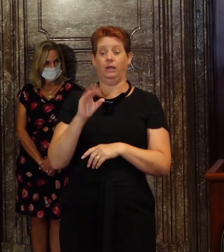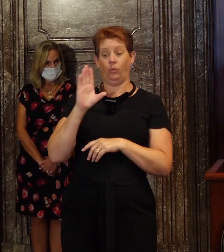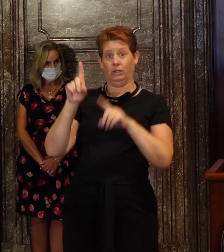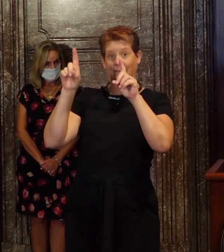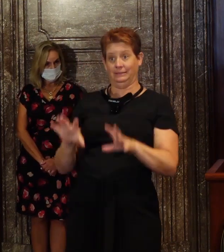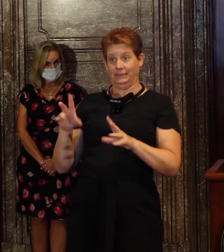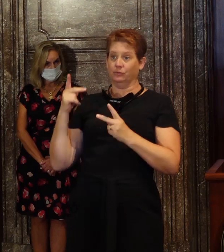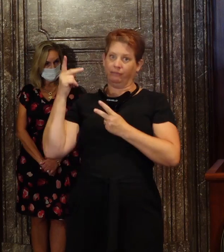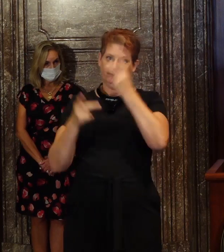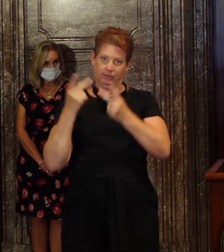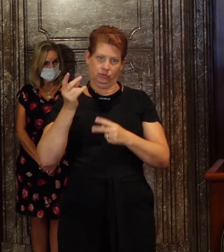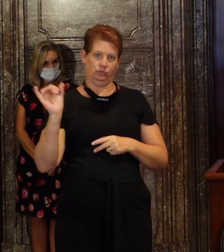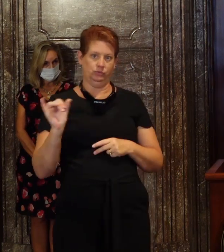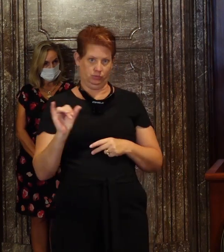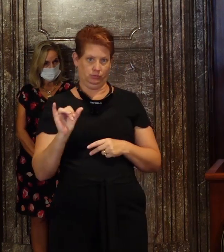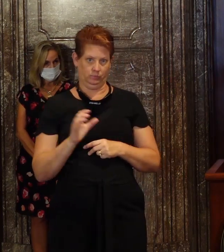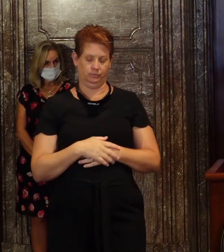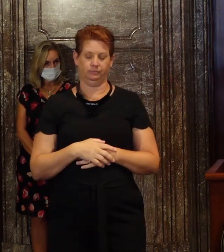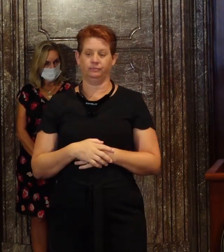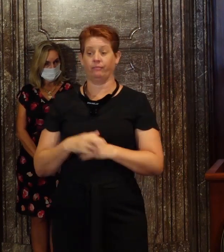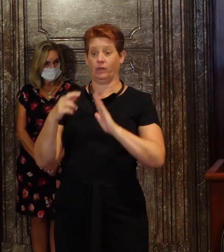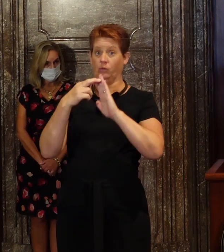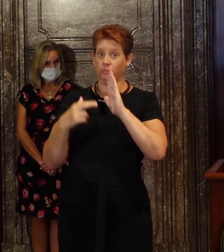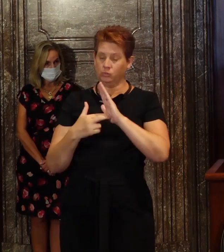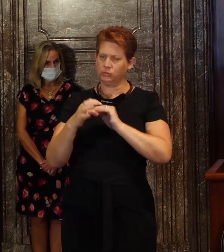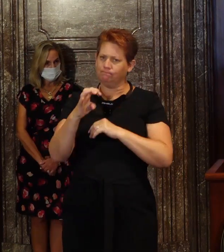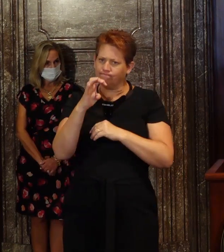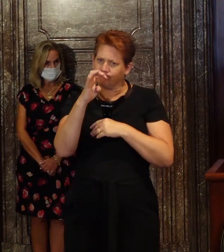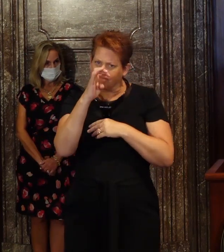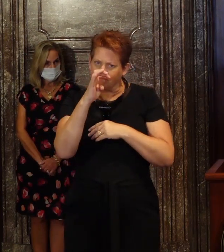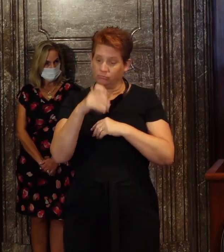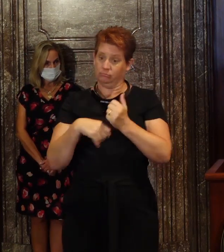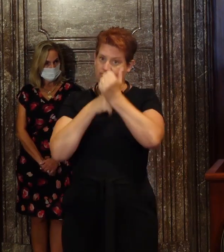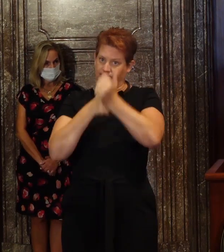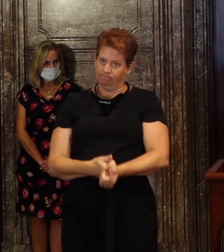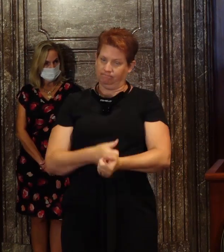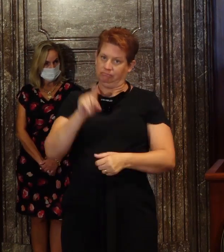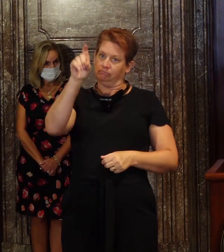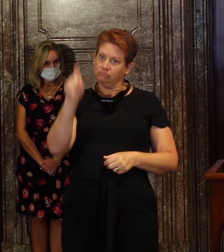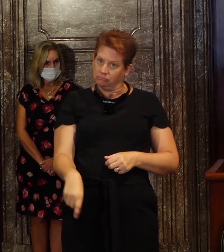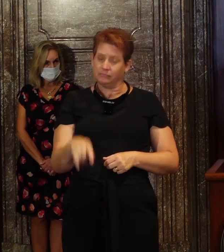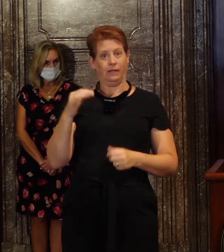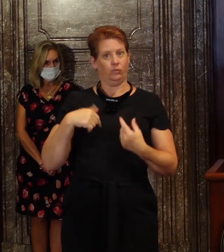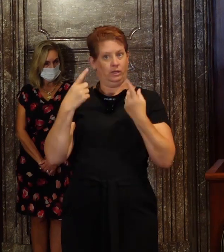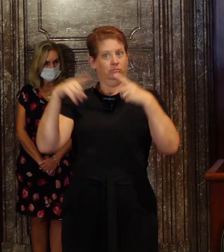testing for visitors. Strict rules and procedures must be followed if this is going to